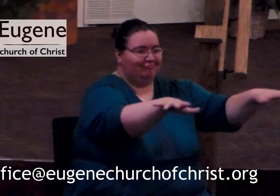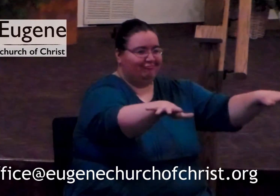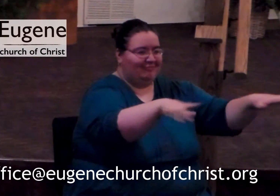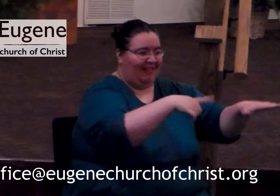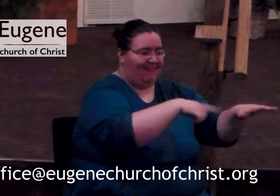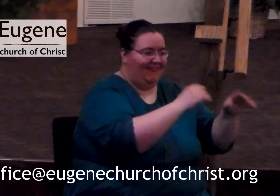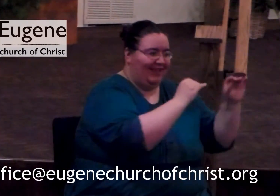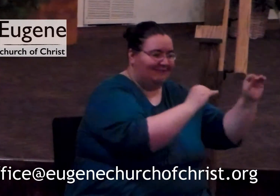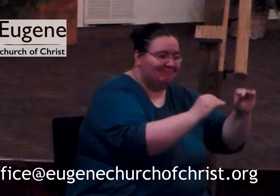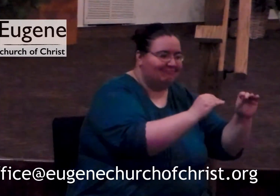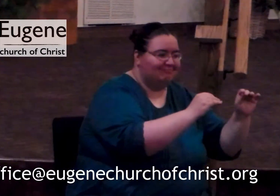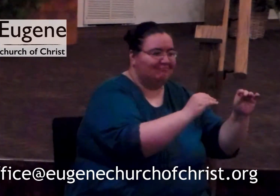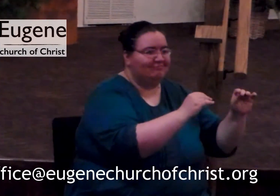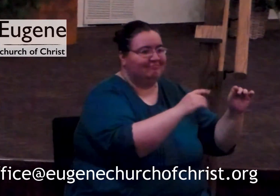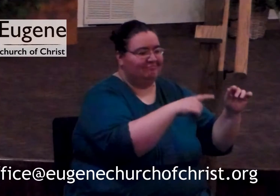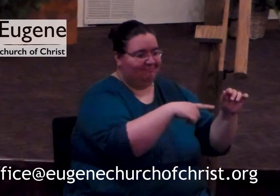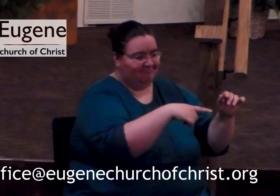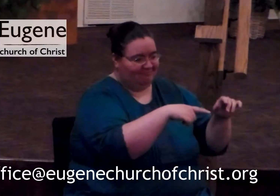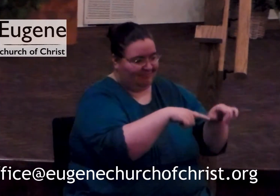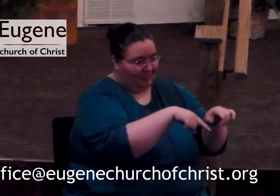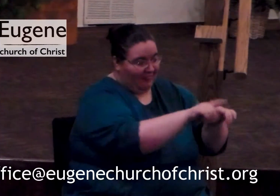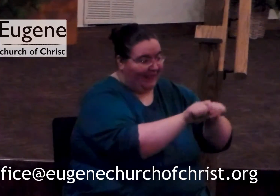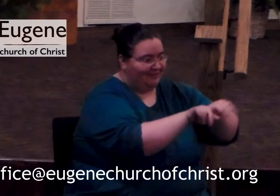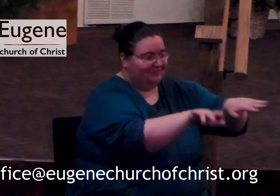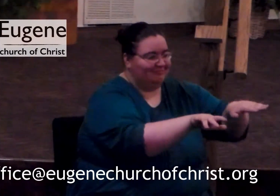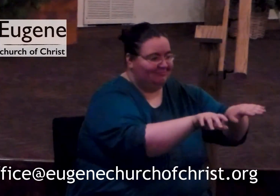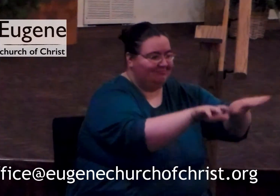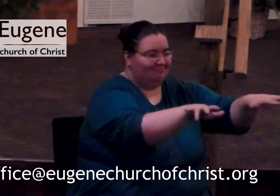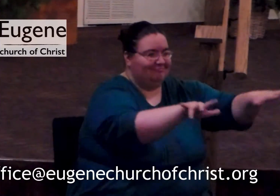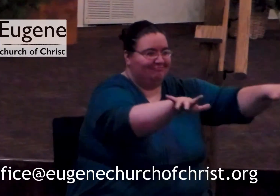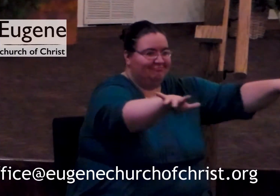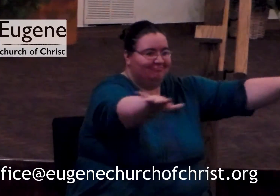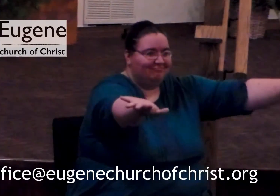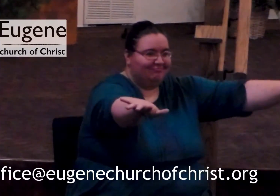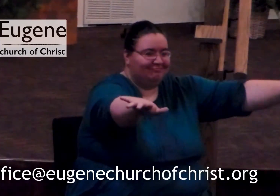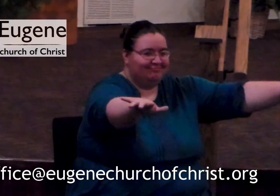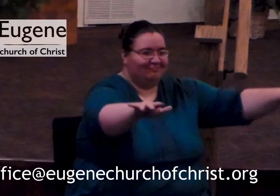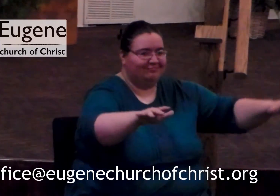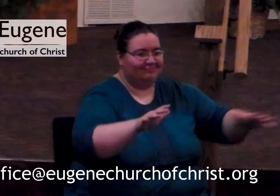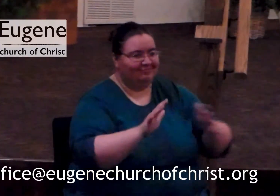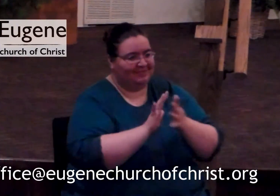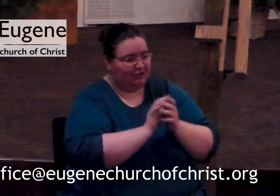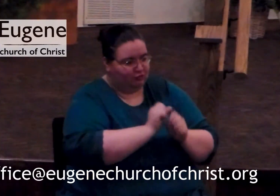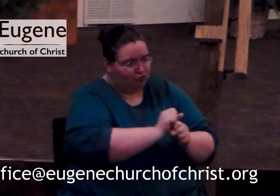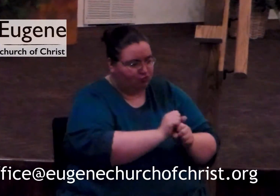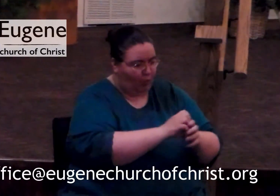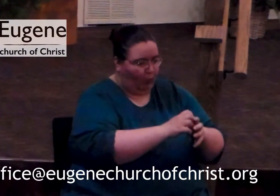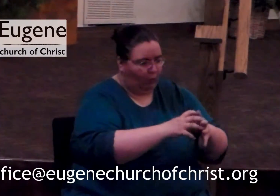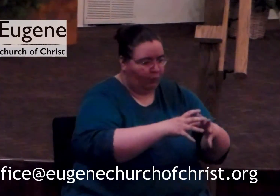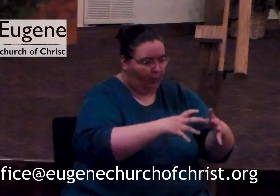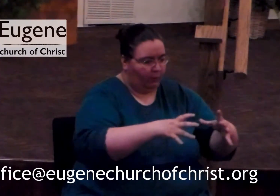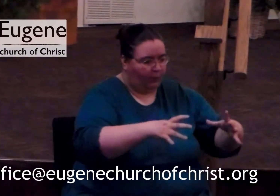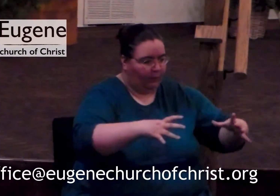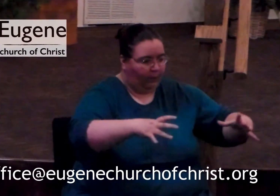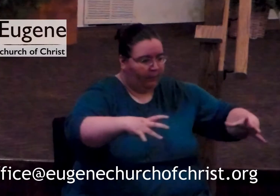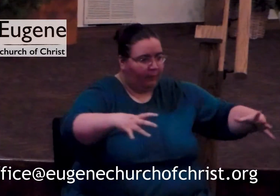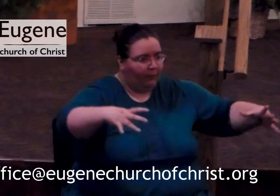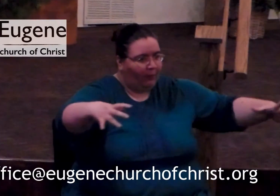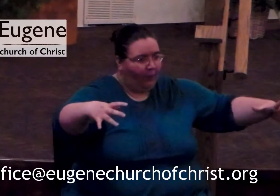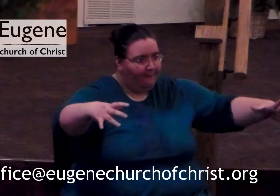ironically enough, within the story of a sower, becomes organic. It starts to grow on its own. And he explains it